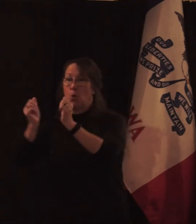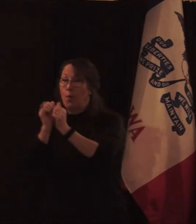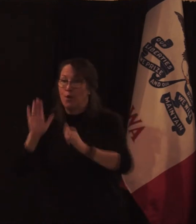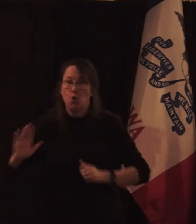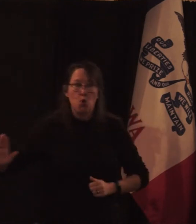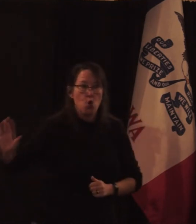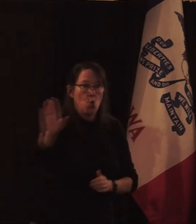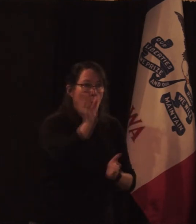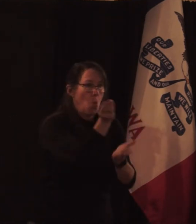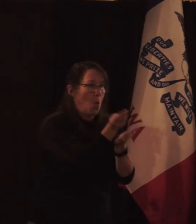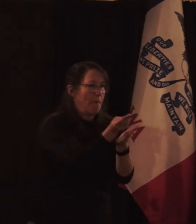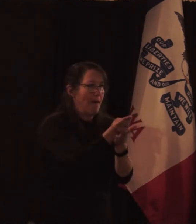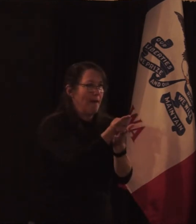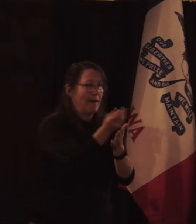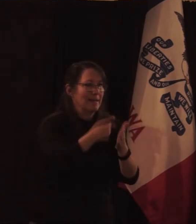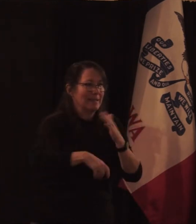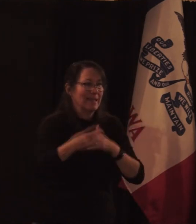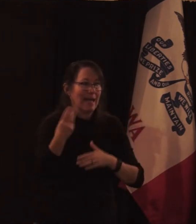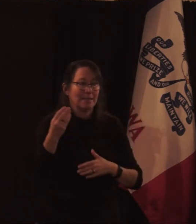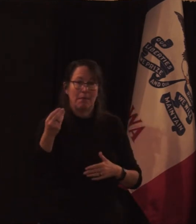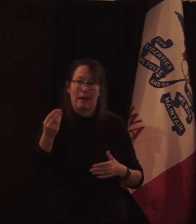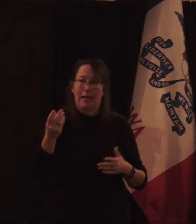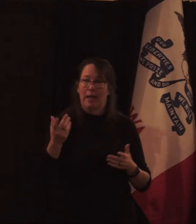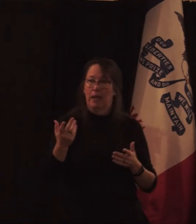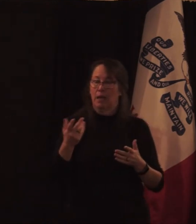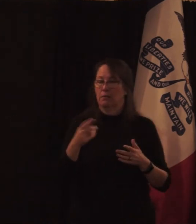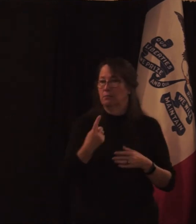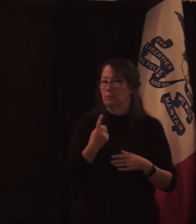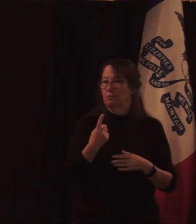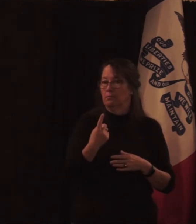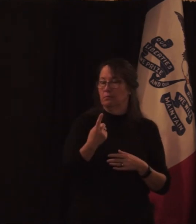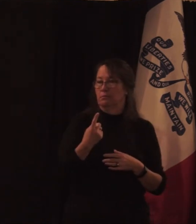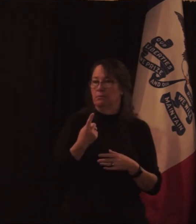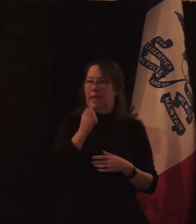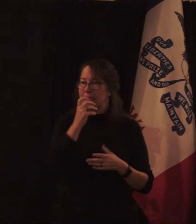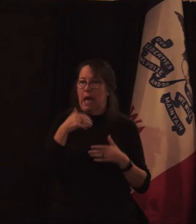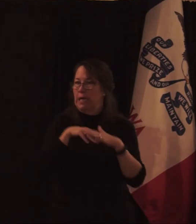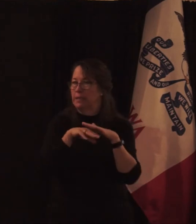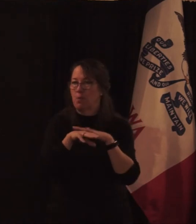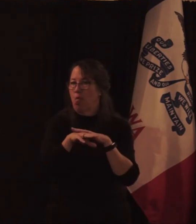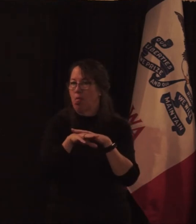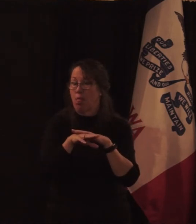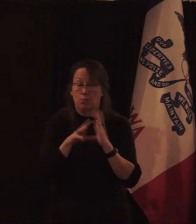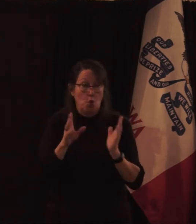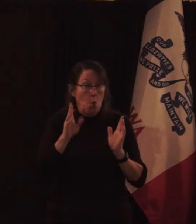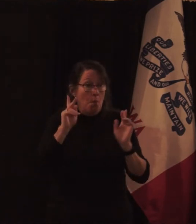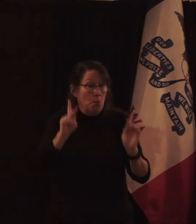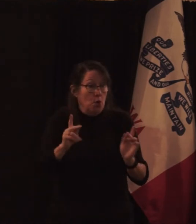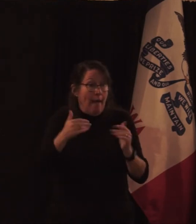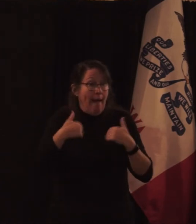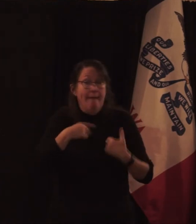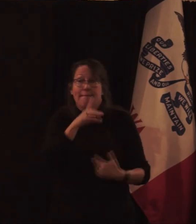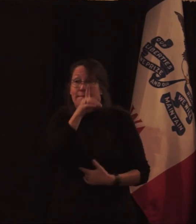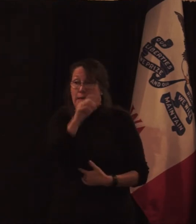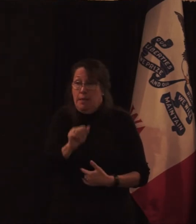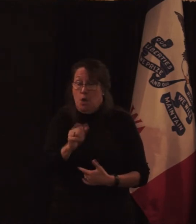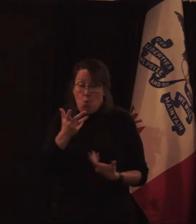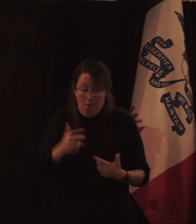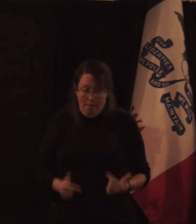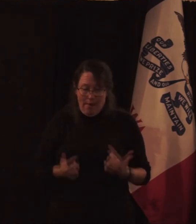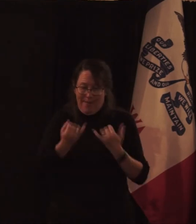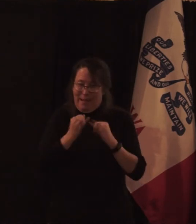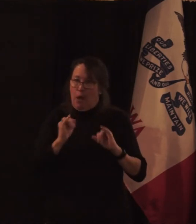money, tax money, one way or the other, that are not accessible. So if you're a person with a disability and you want